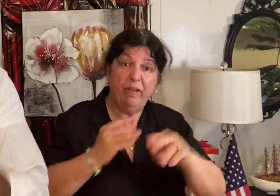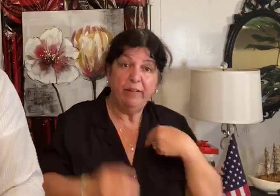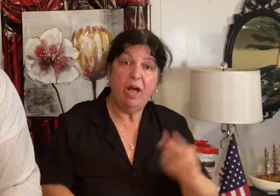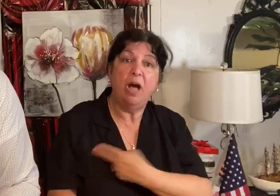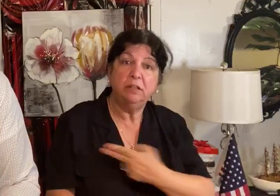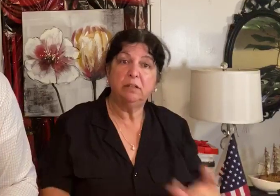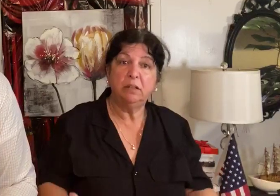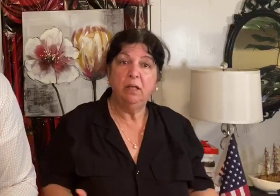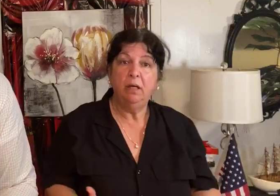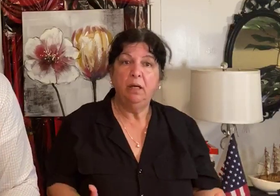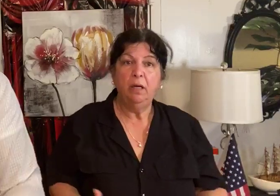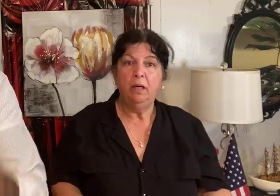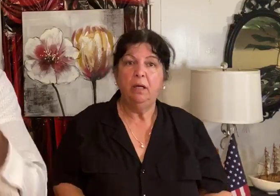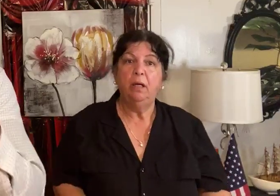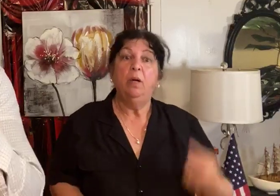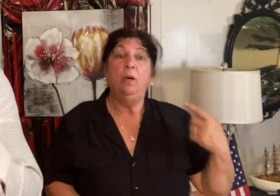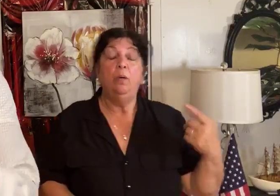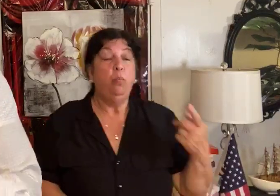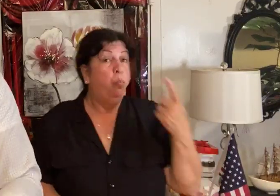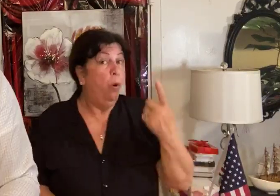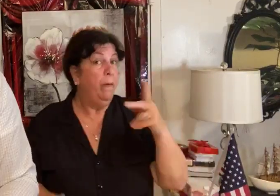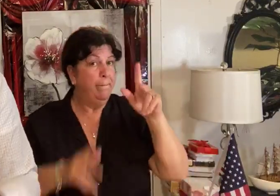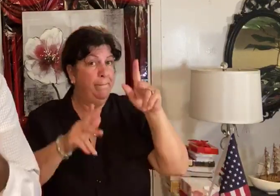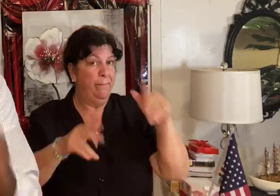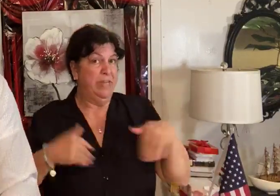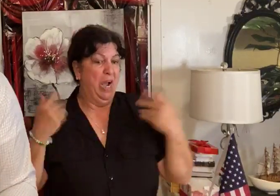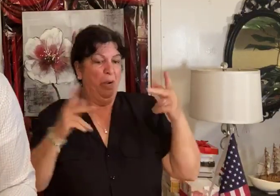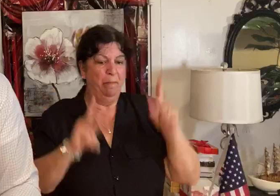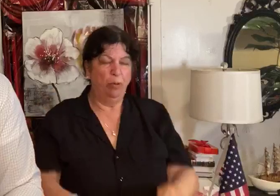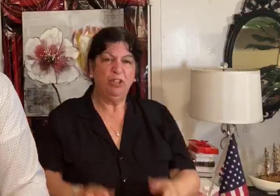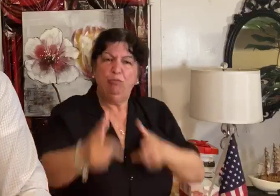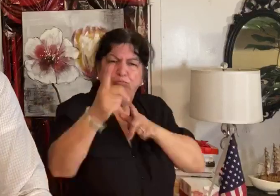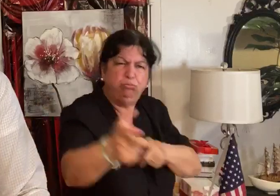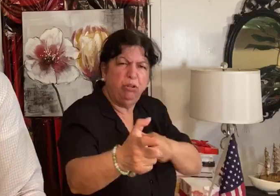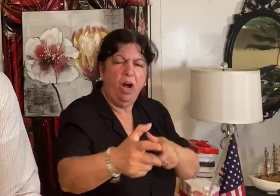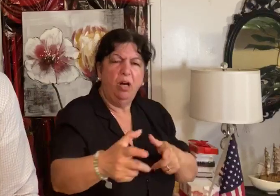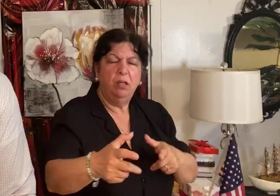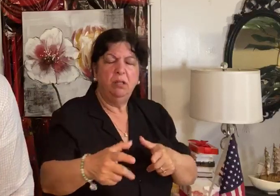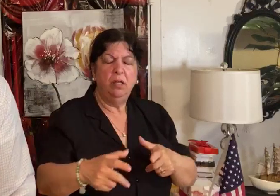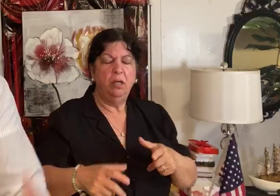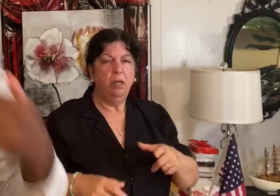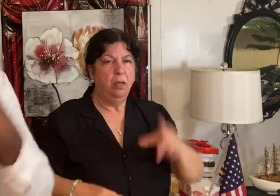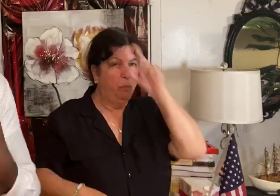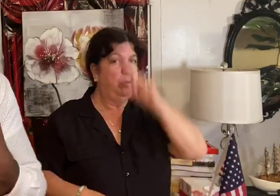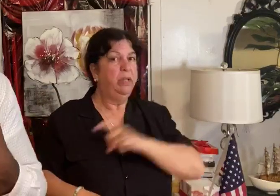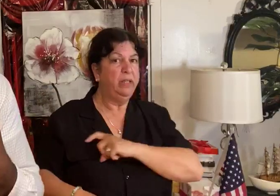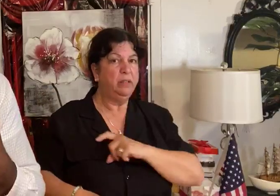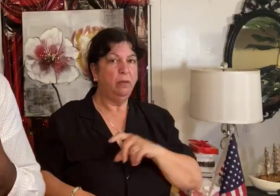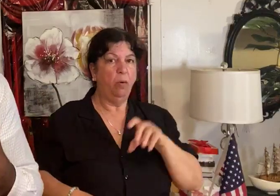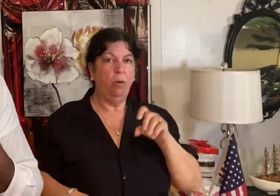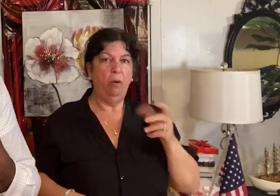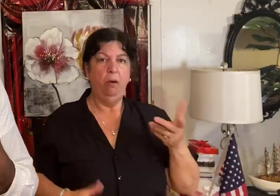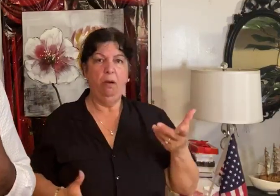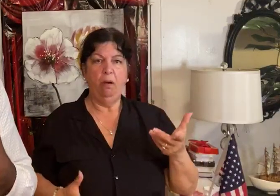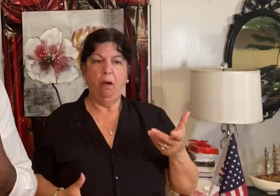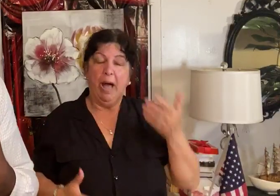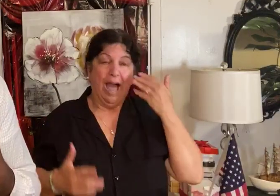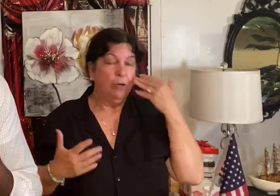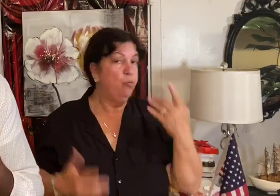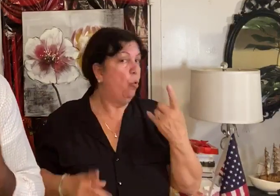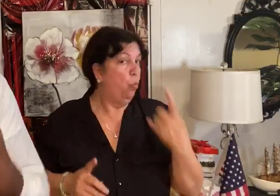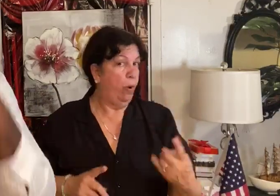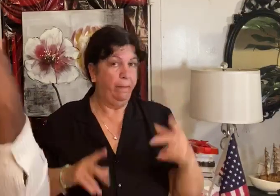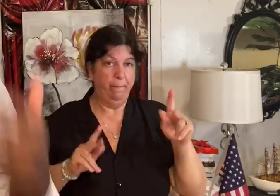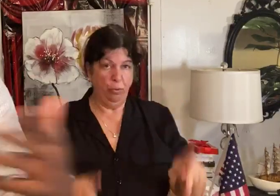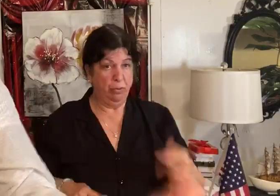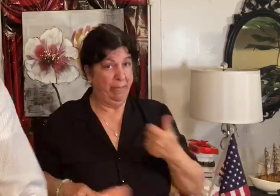know one single young person that got shot by a police officer. I'm not saying it never happens. I just don't personally know of